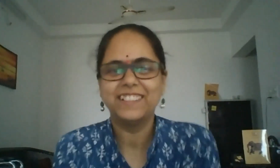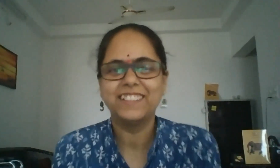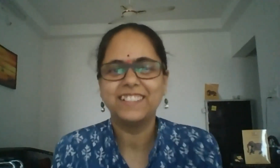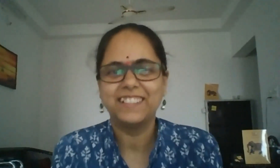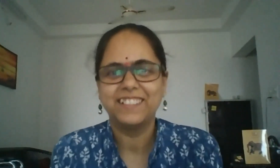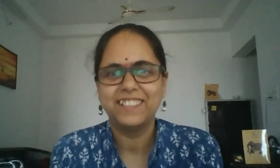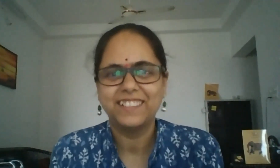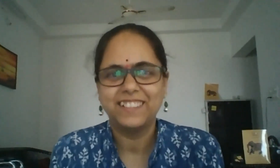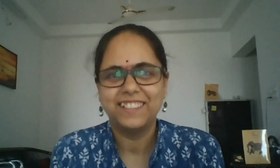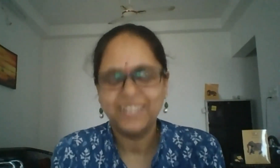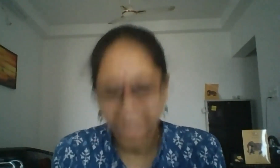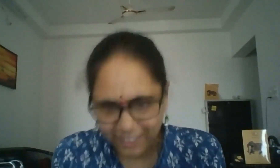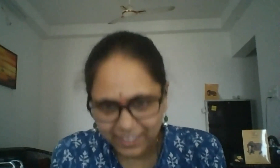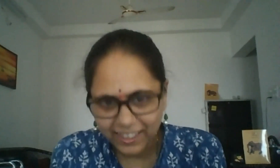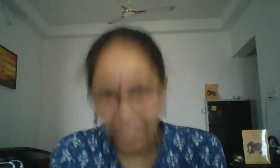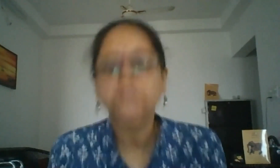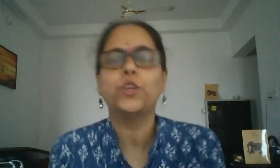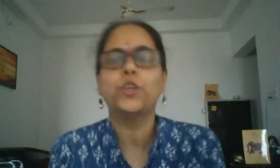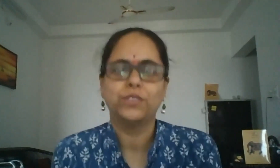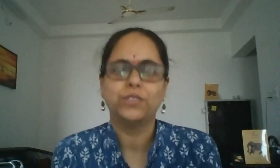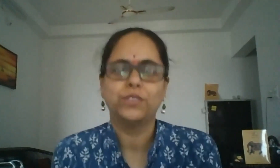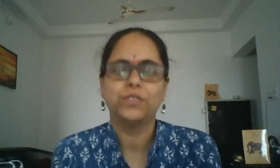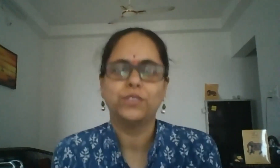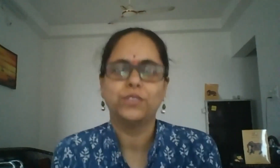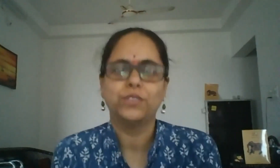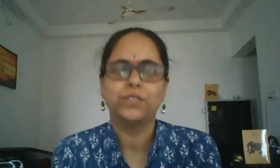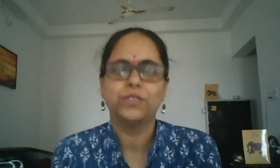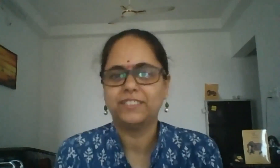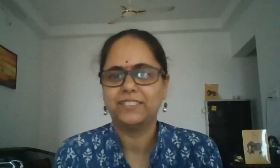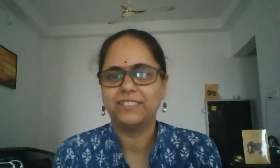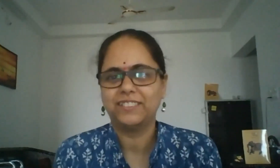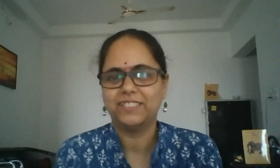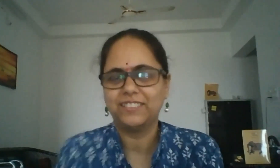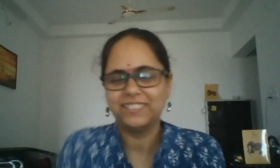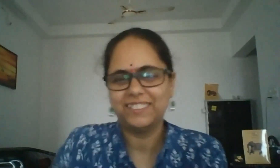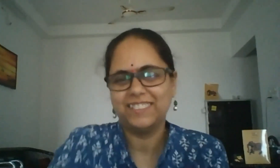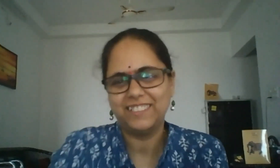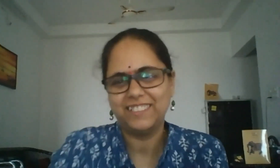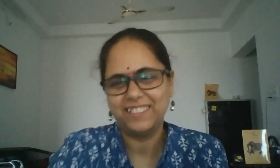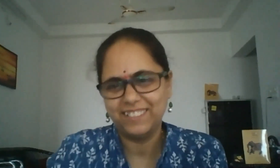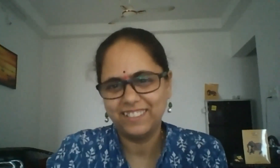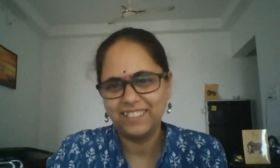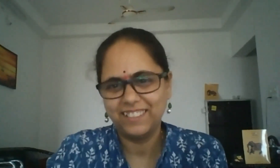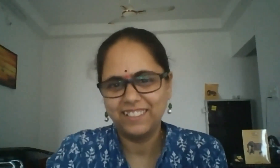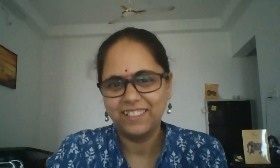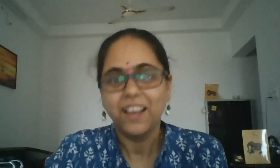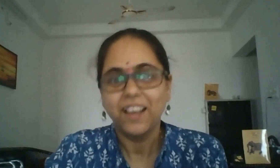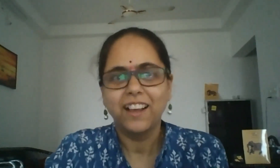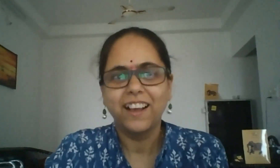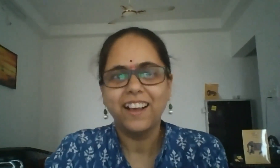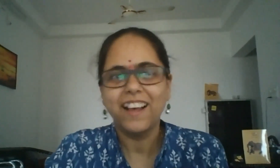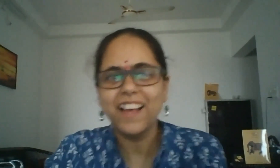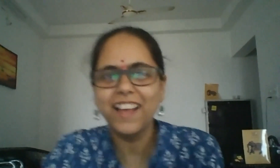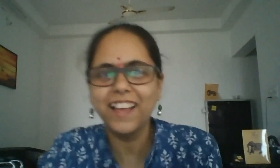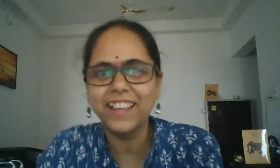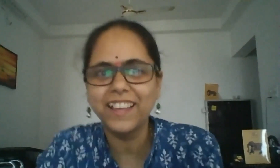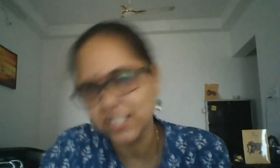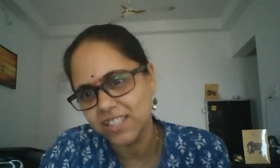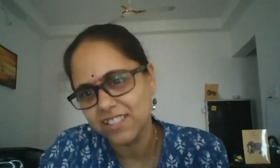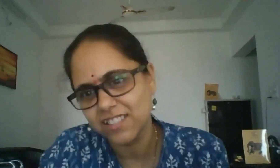ma'am. Thank you. Yes, ma'am. We want your phone number, ma'am. Can you? Yes, I